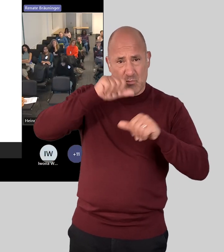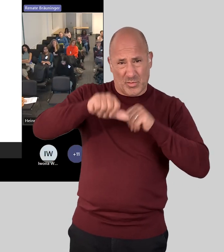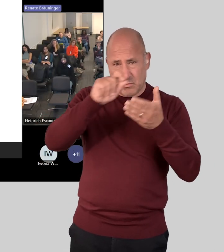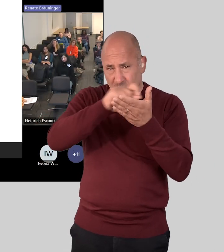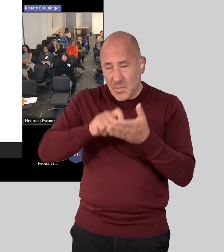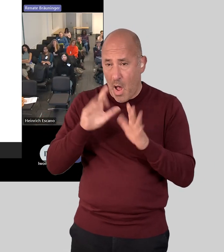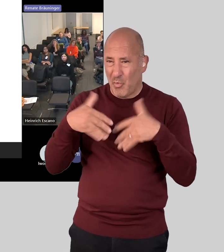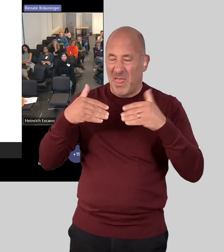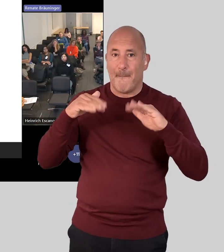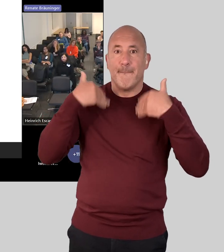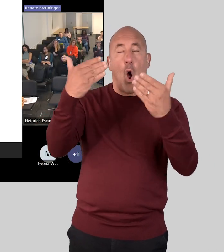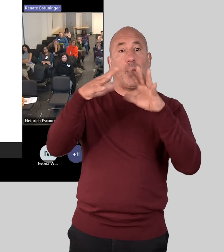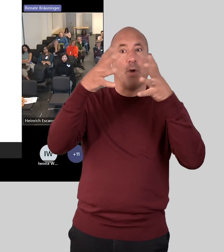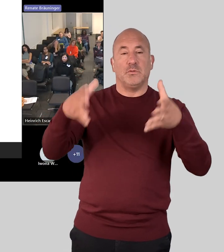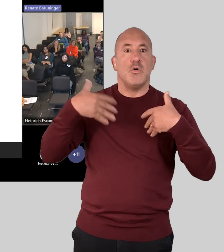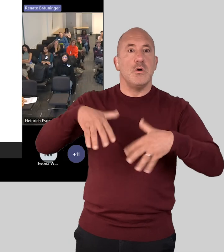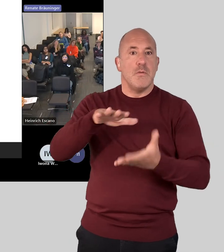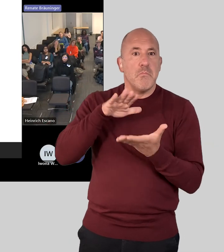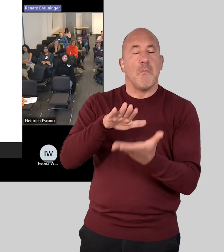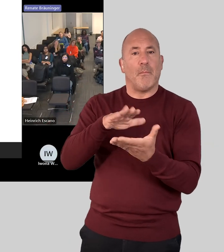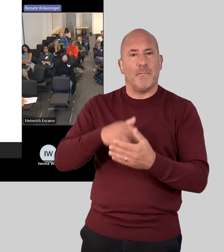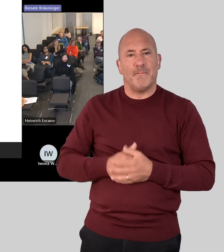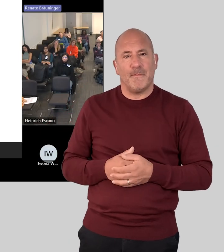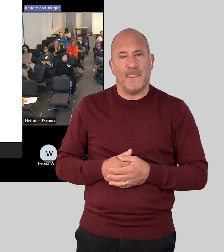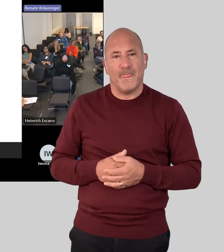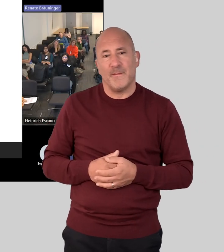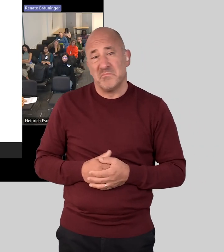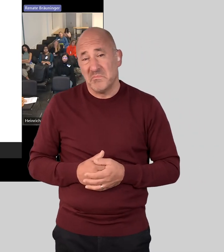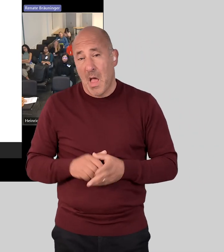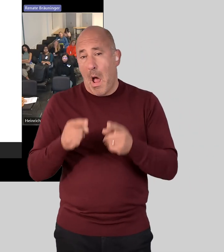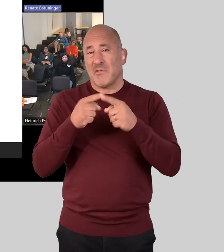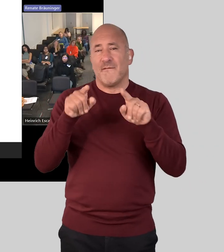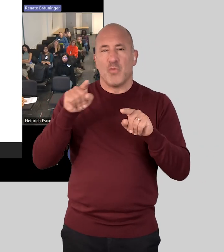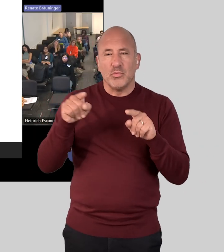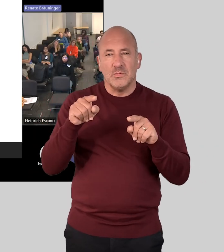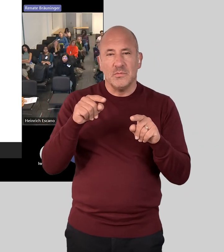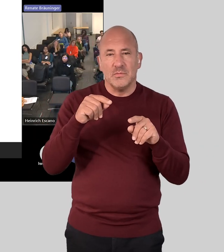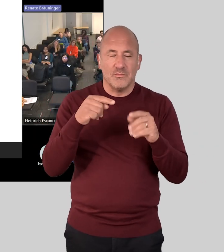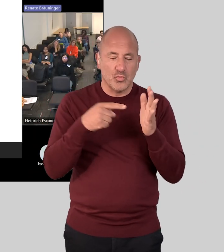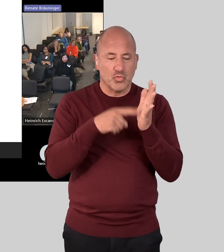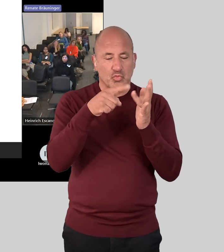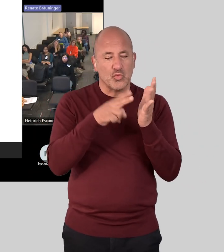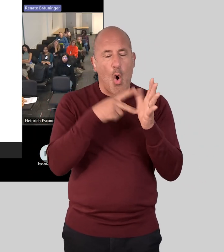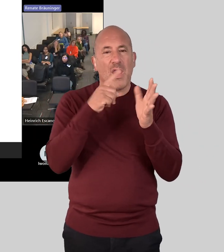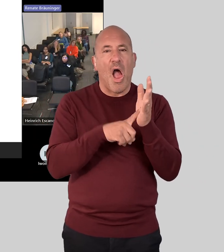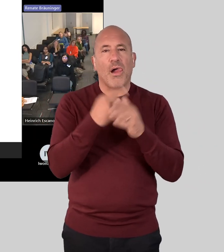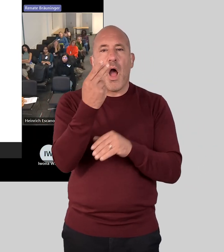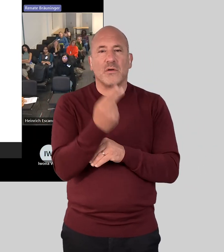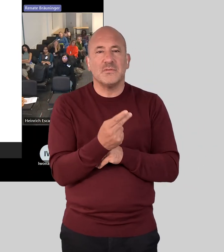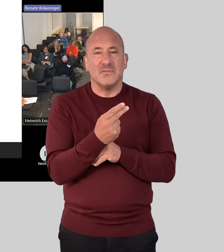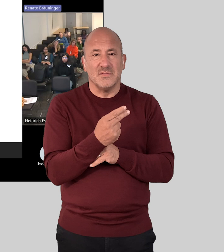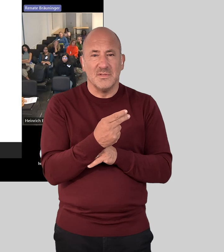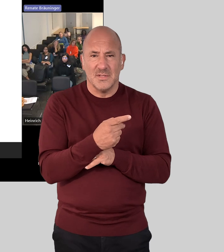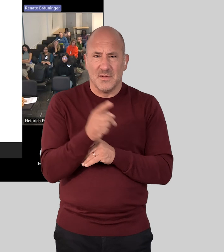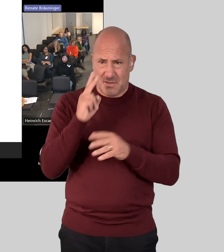ultimate monument of de Keersmaker's processes, and also different from those monuments of